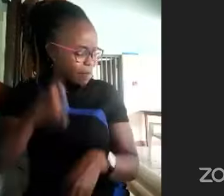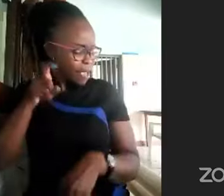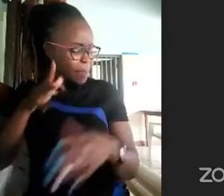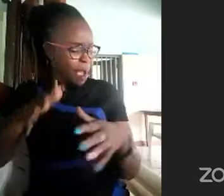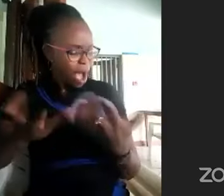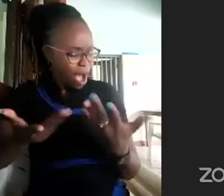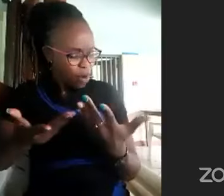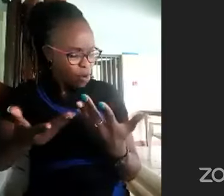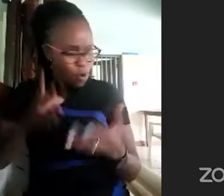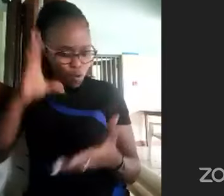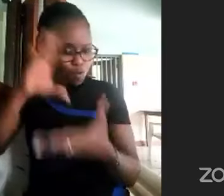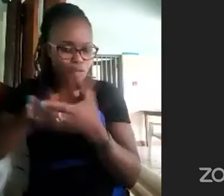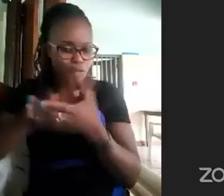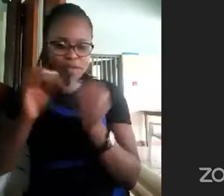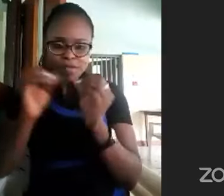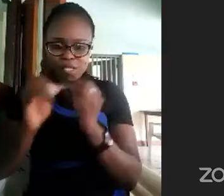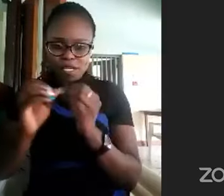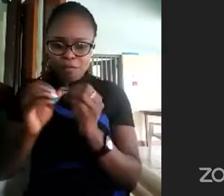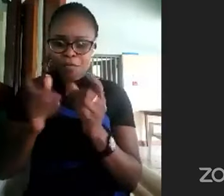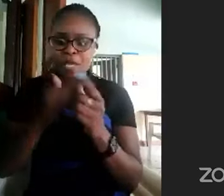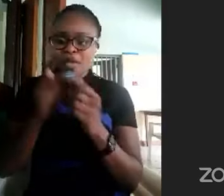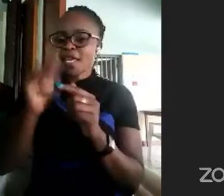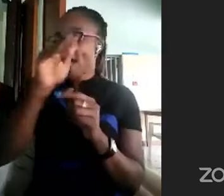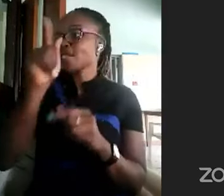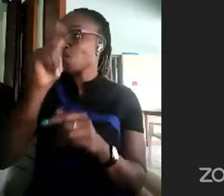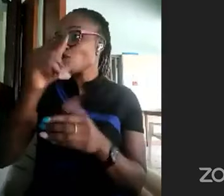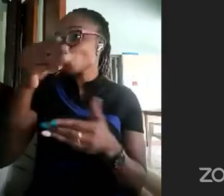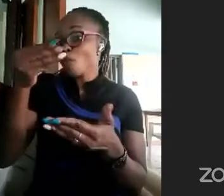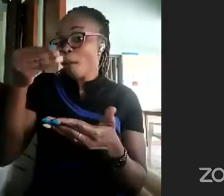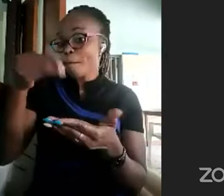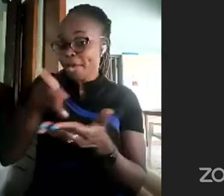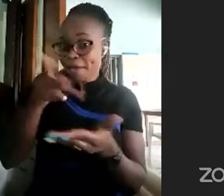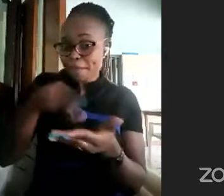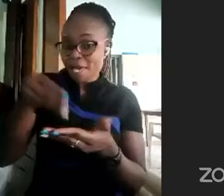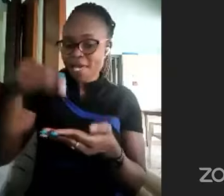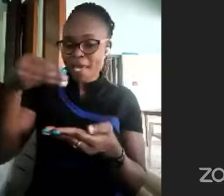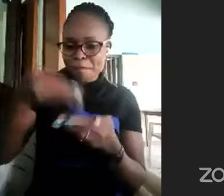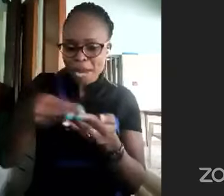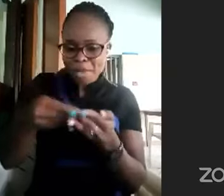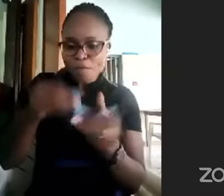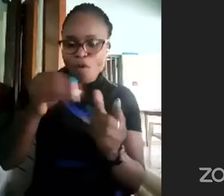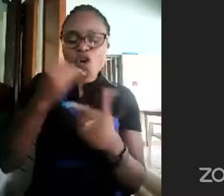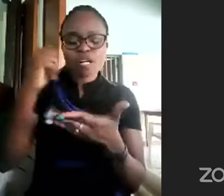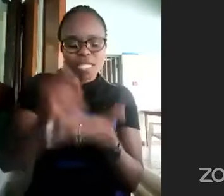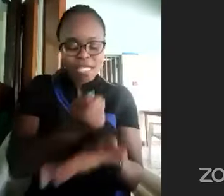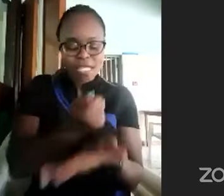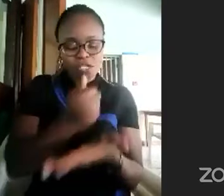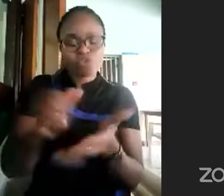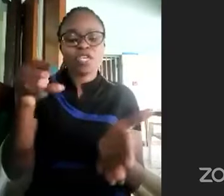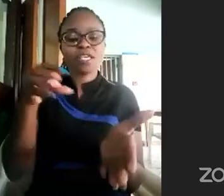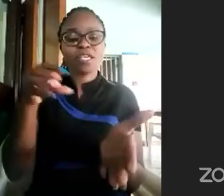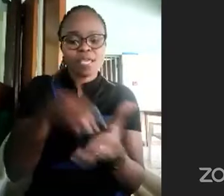bribe will appear to vandalize the case, and this case will not be heard.